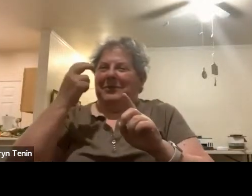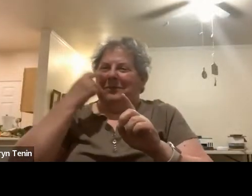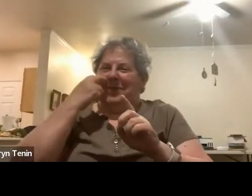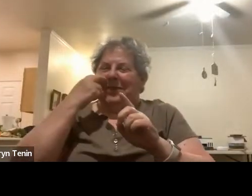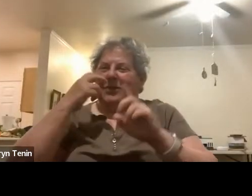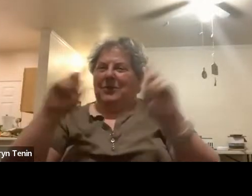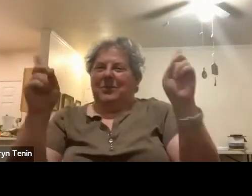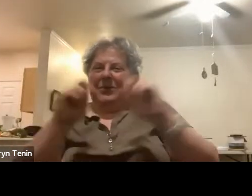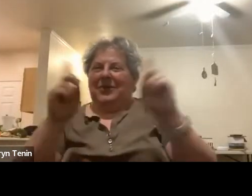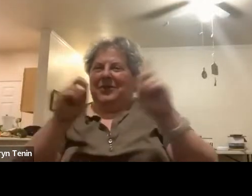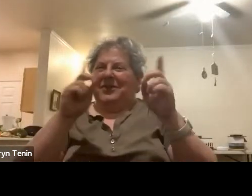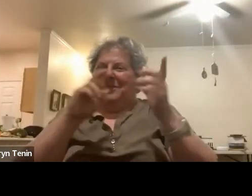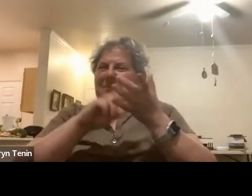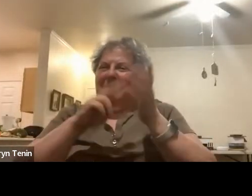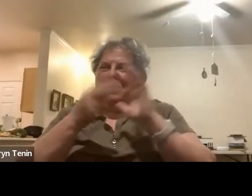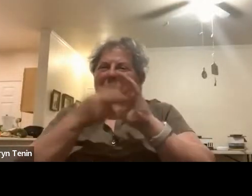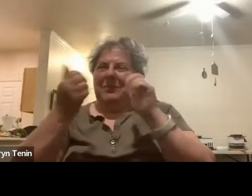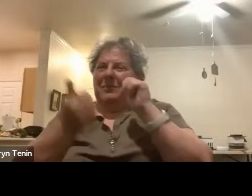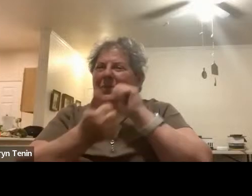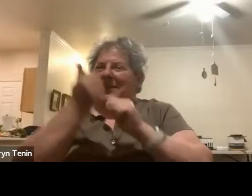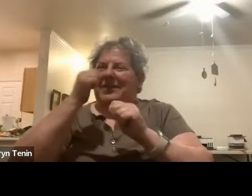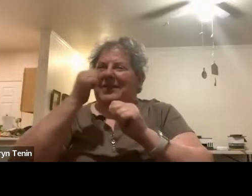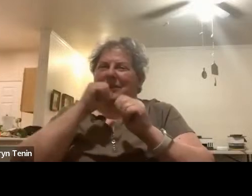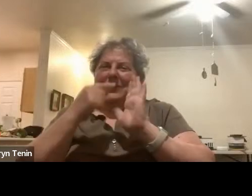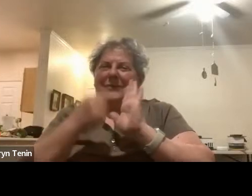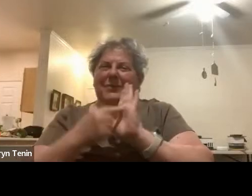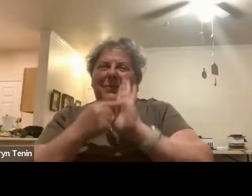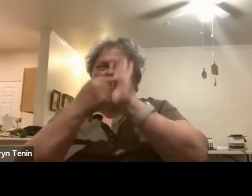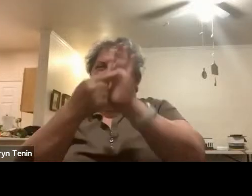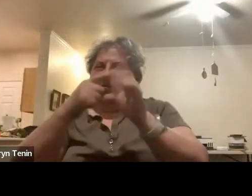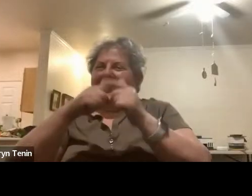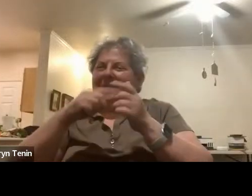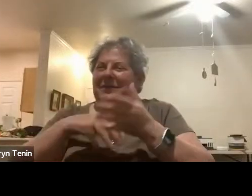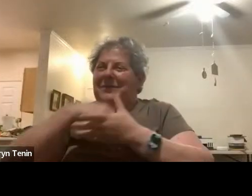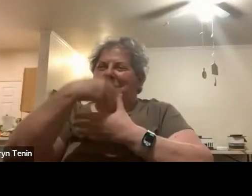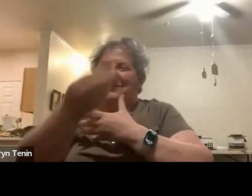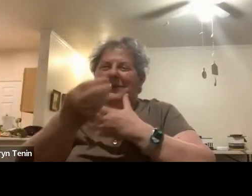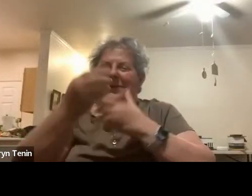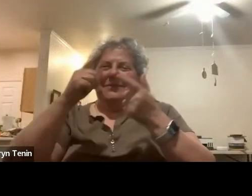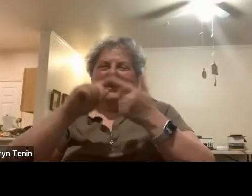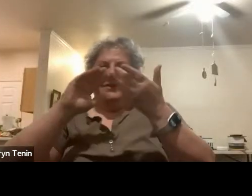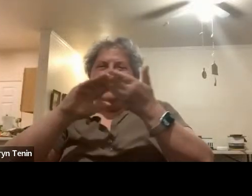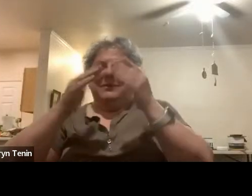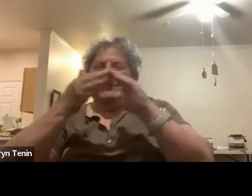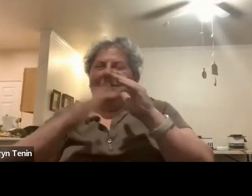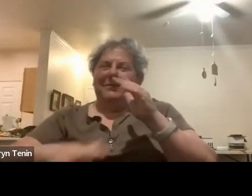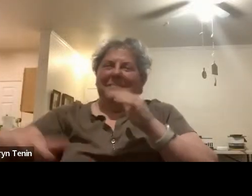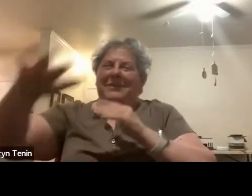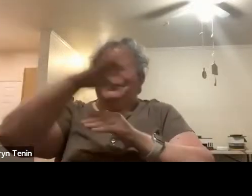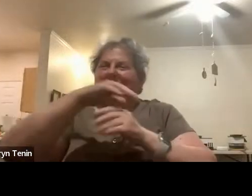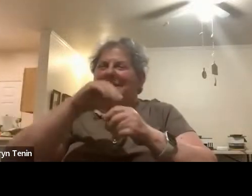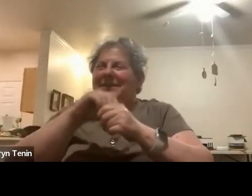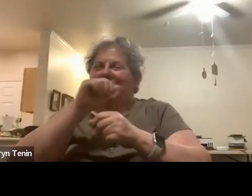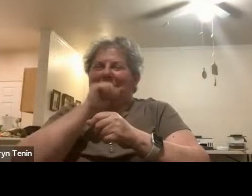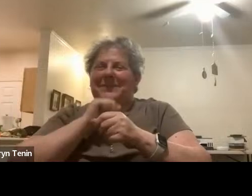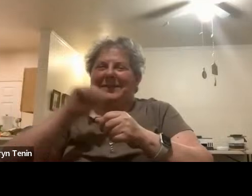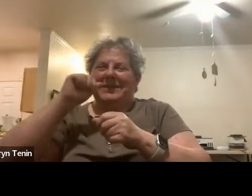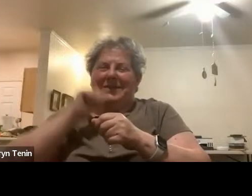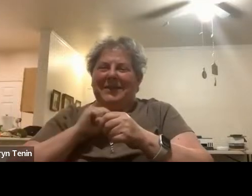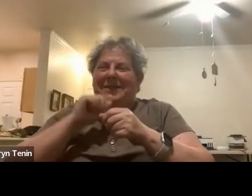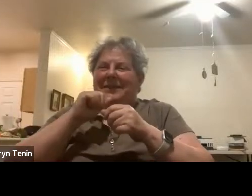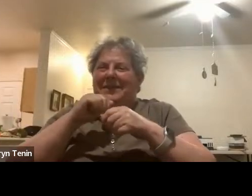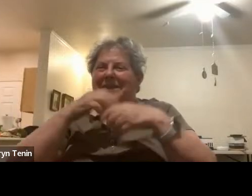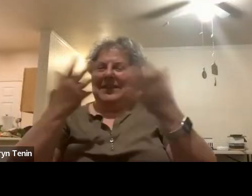Some people ask me where the deafblind community is, where everyone is located, where